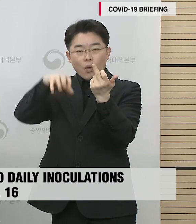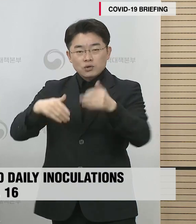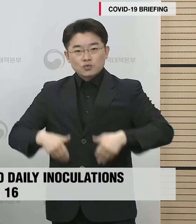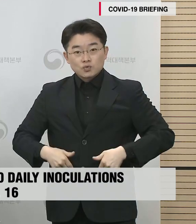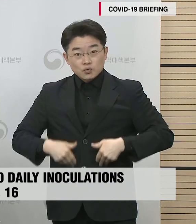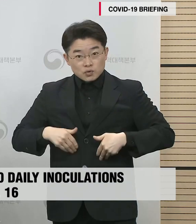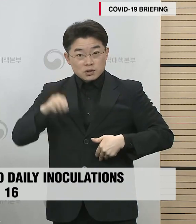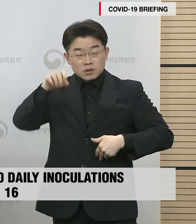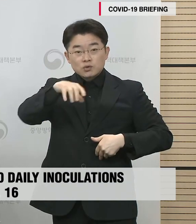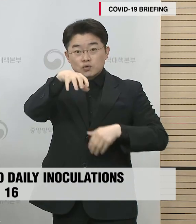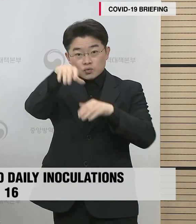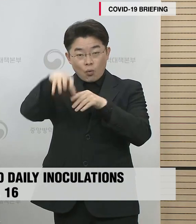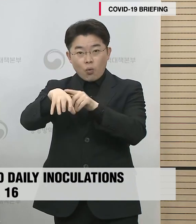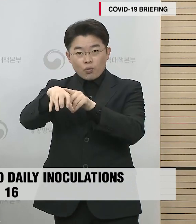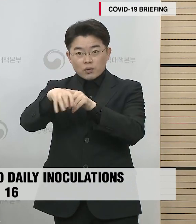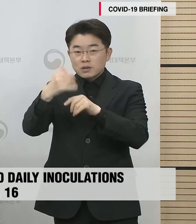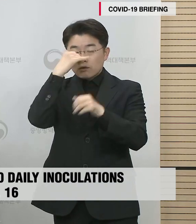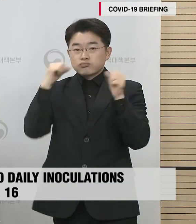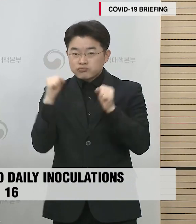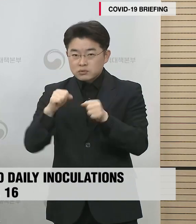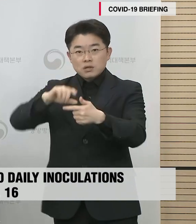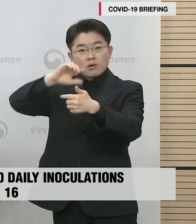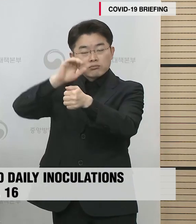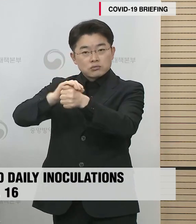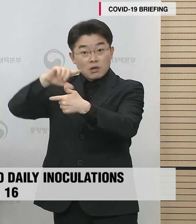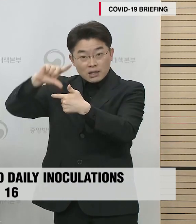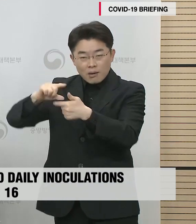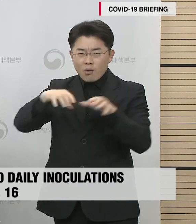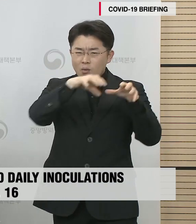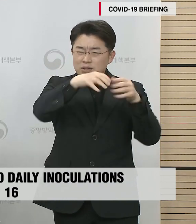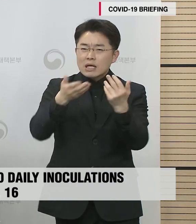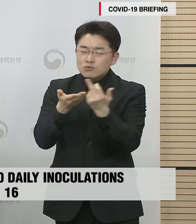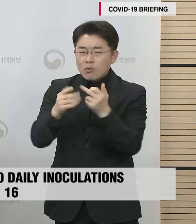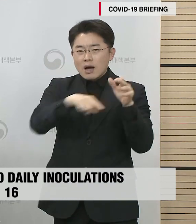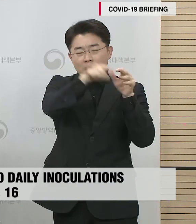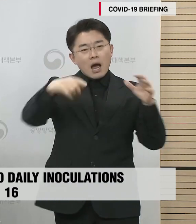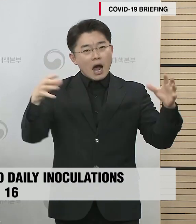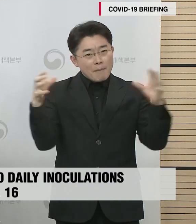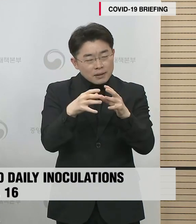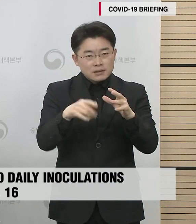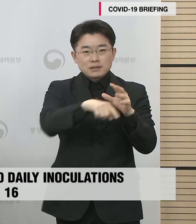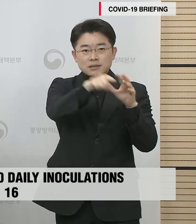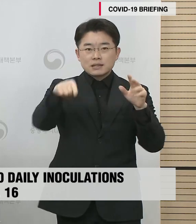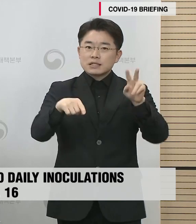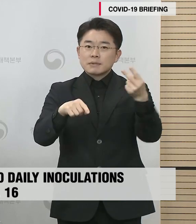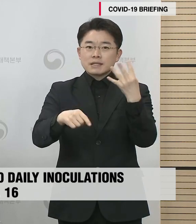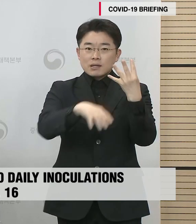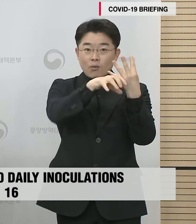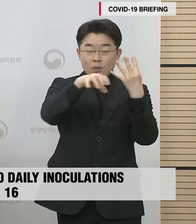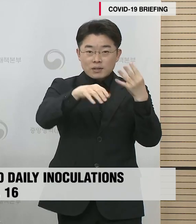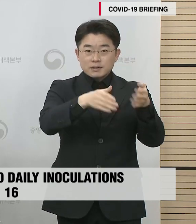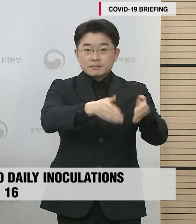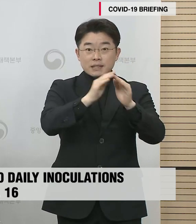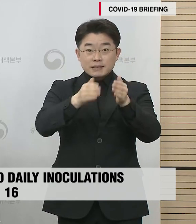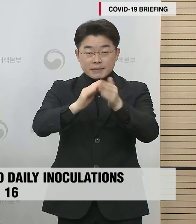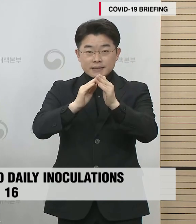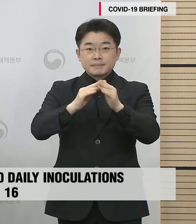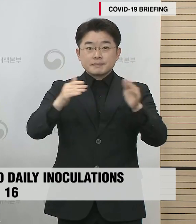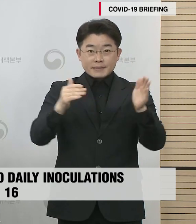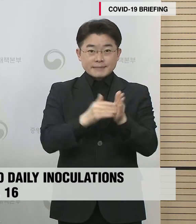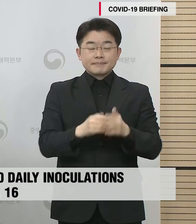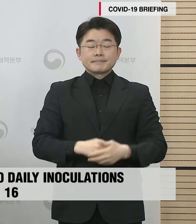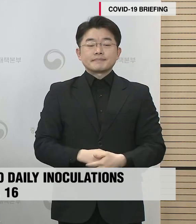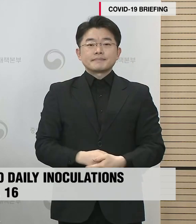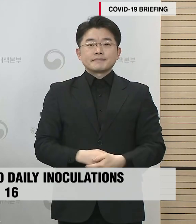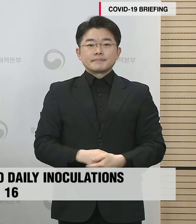Busan, Incheon, Chungnam, Gyeongbuk, Gyeongnam, Jeju, and so forth. And as for the details, please refer to